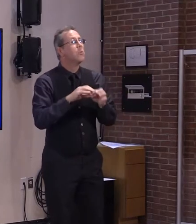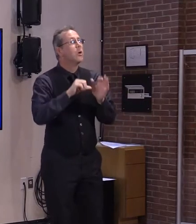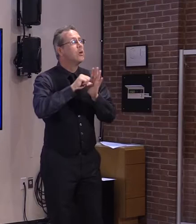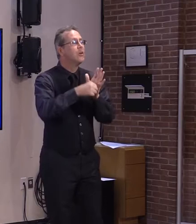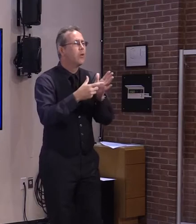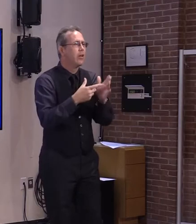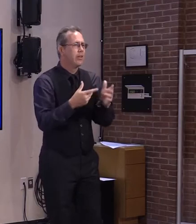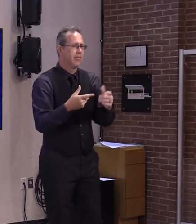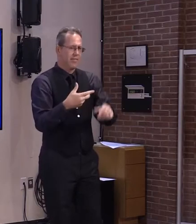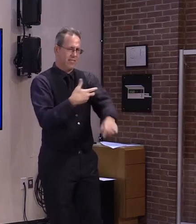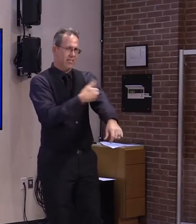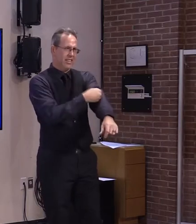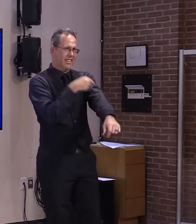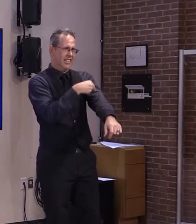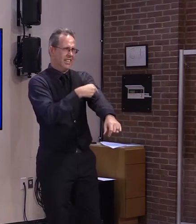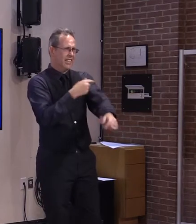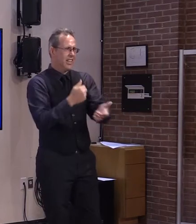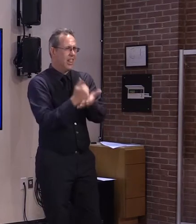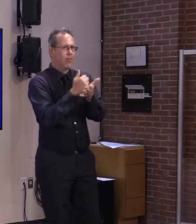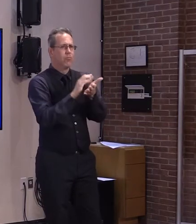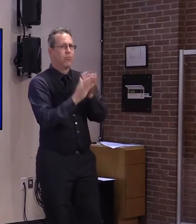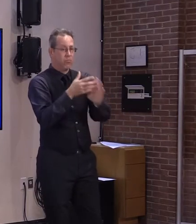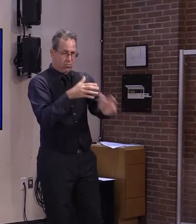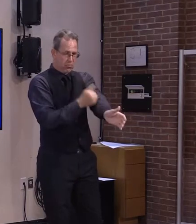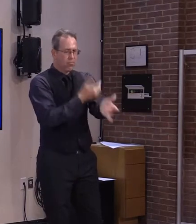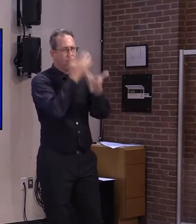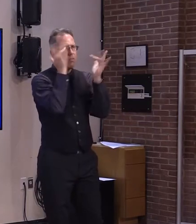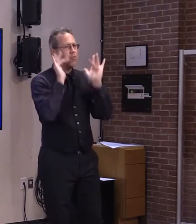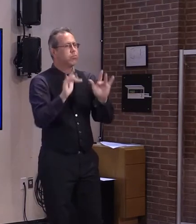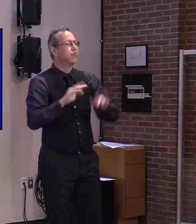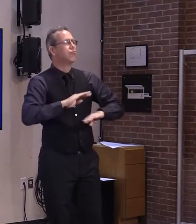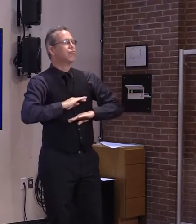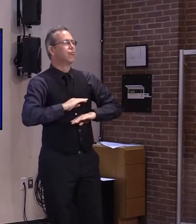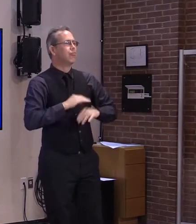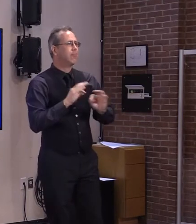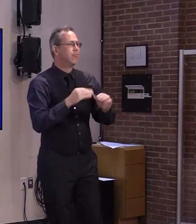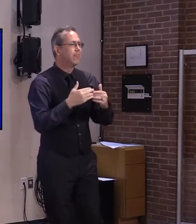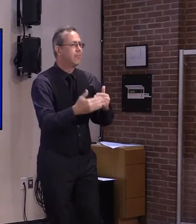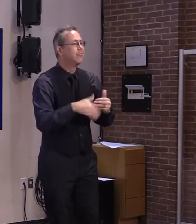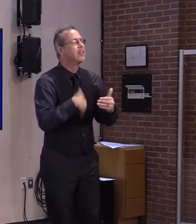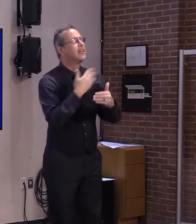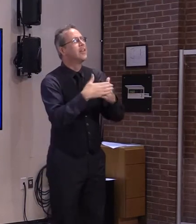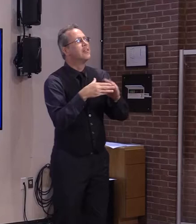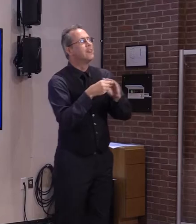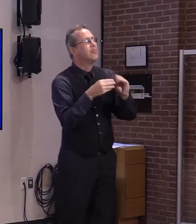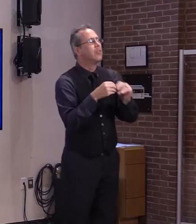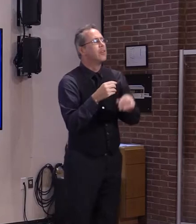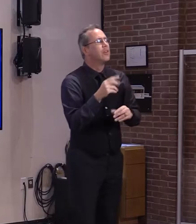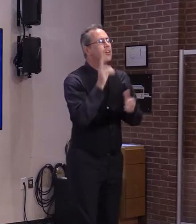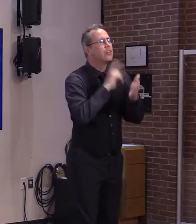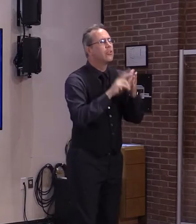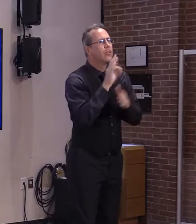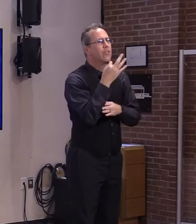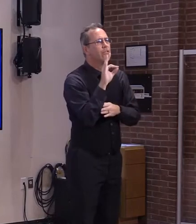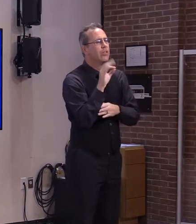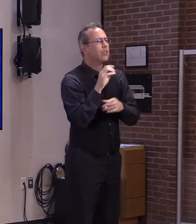vaccinated continuing to be number one. So with that, I'll now turn it over to Secretary French.